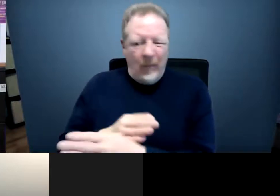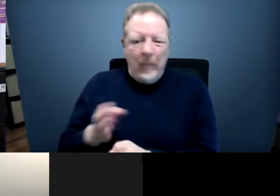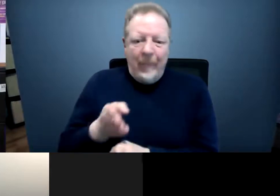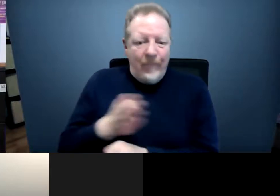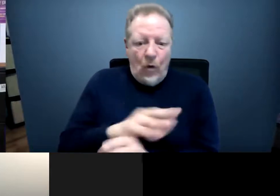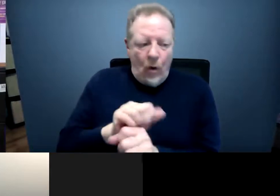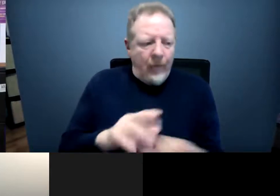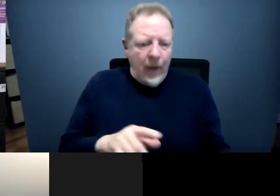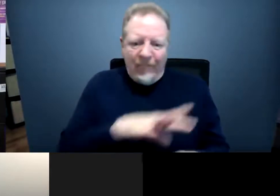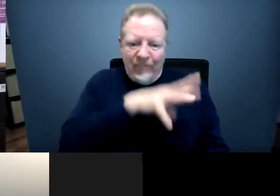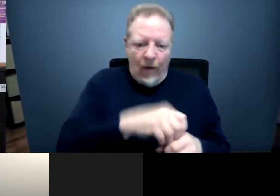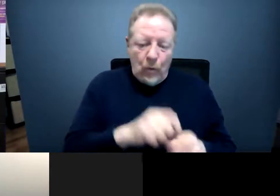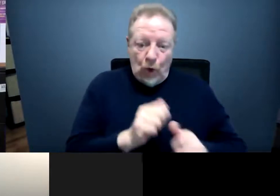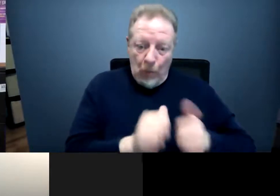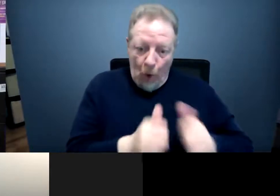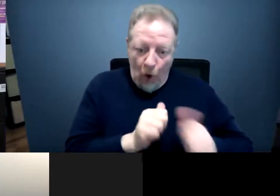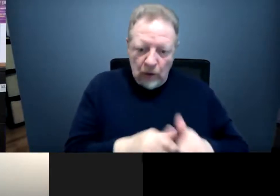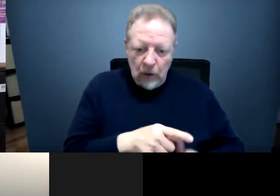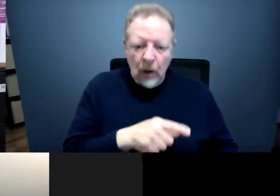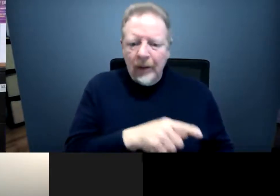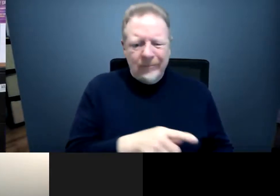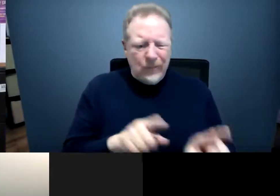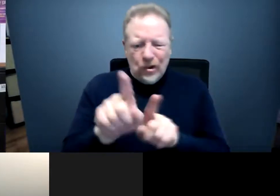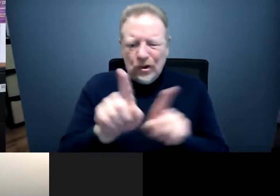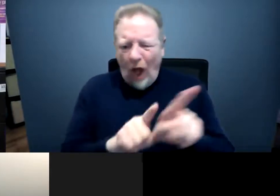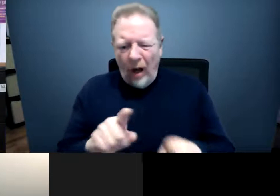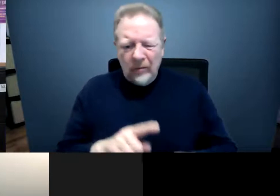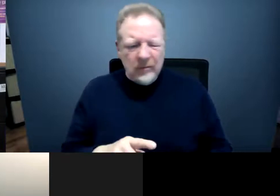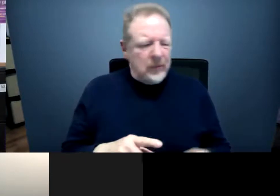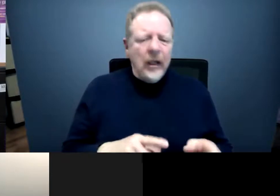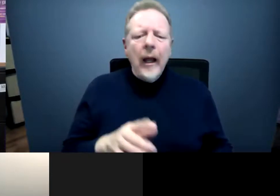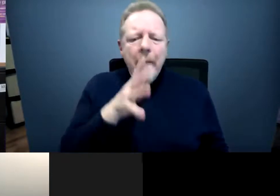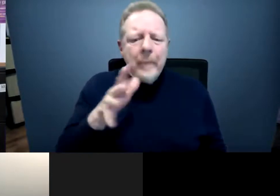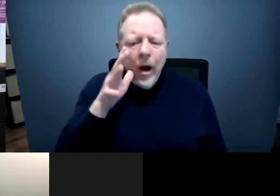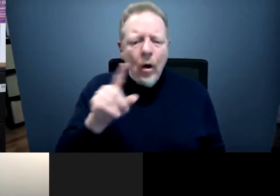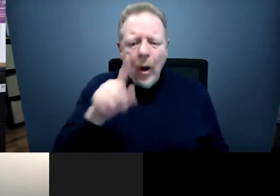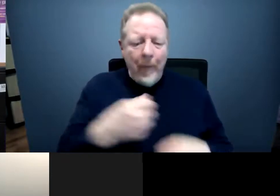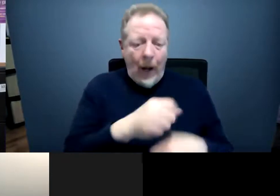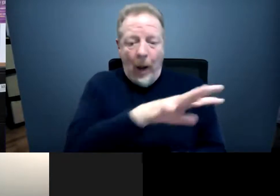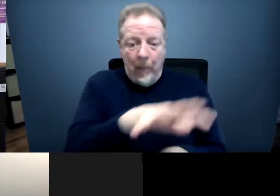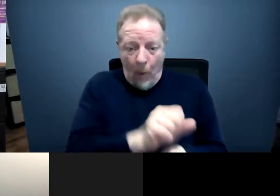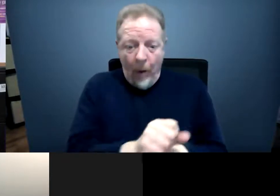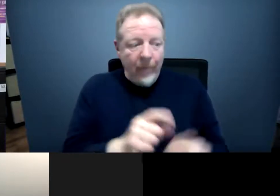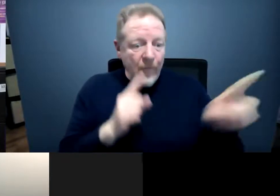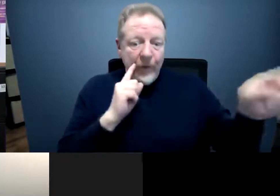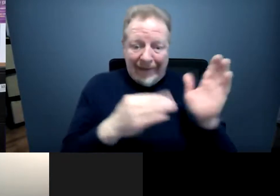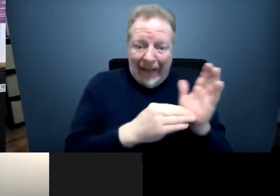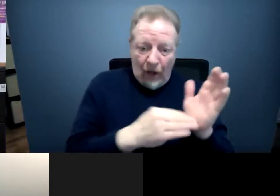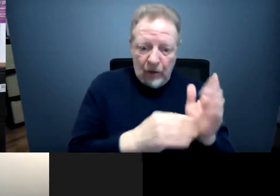sports, and like they're a star on the team, and the parent goes and makes an appointment for them, and they don't even know